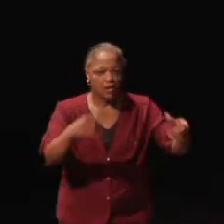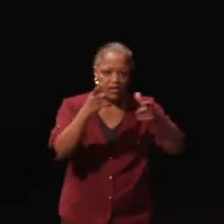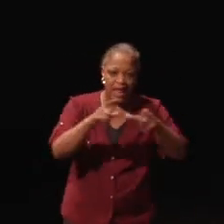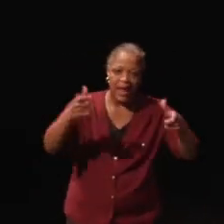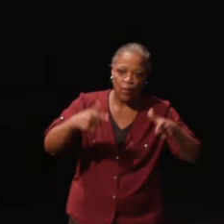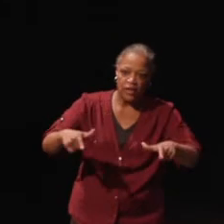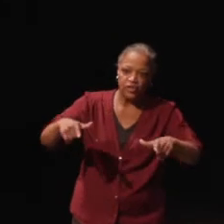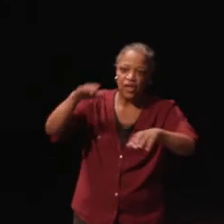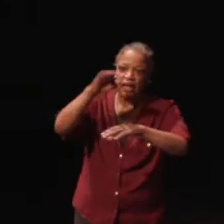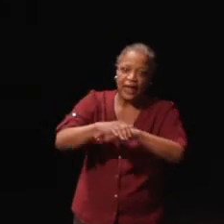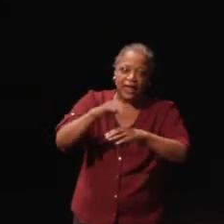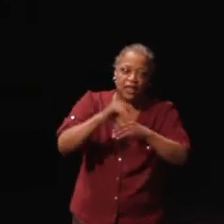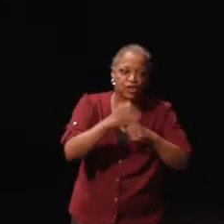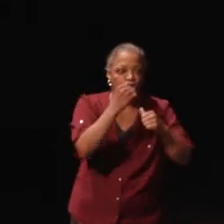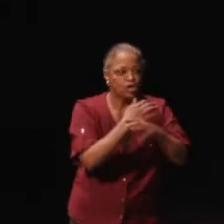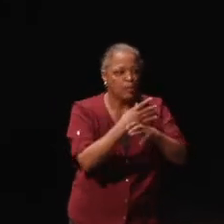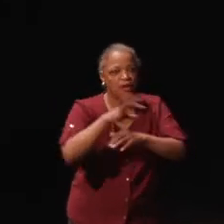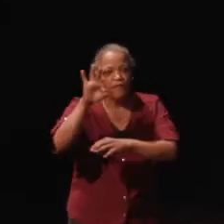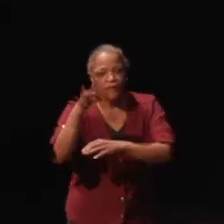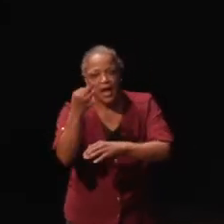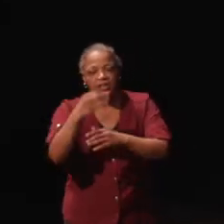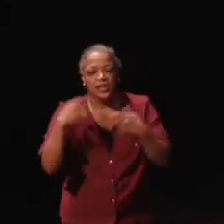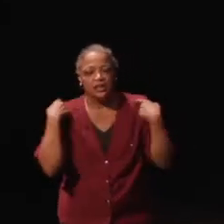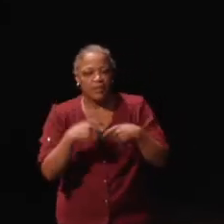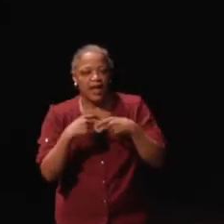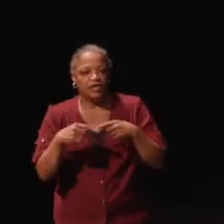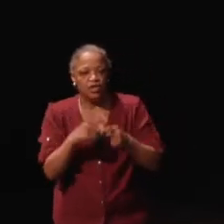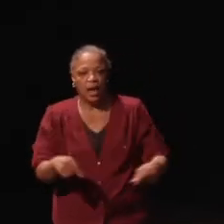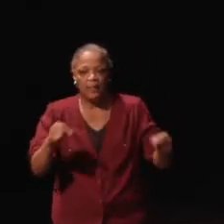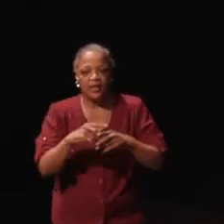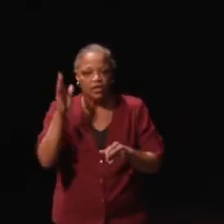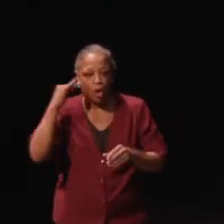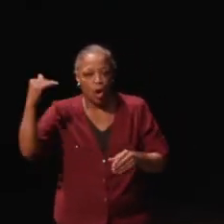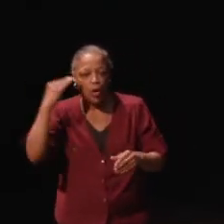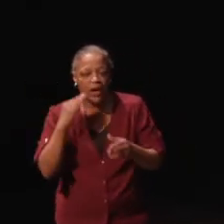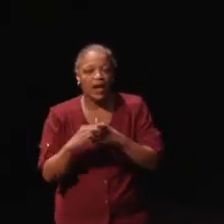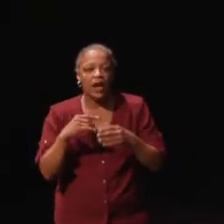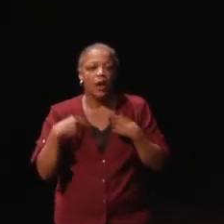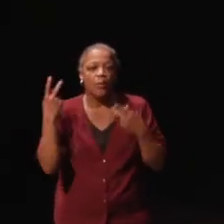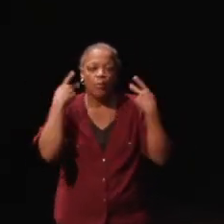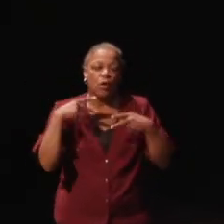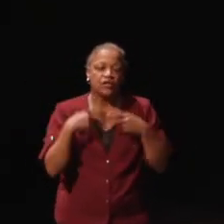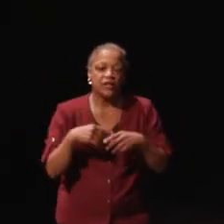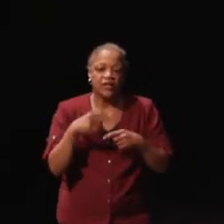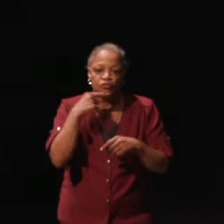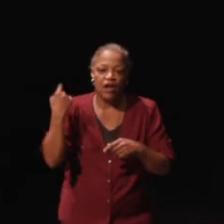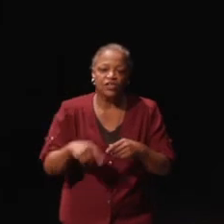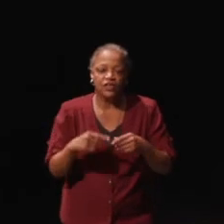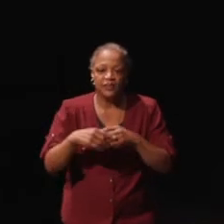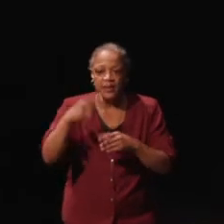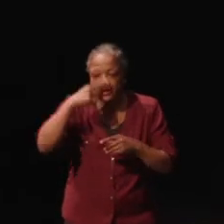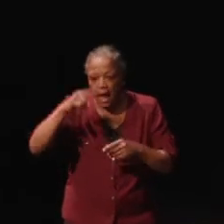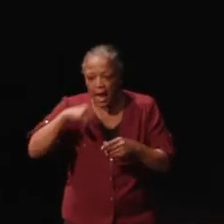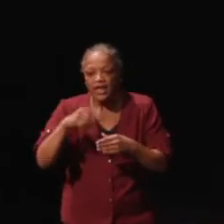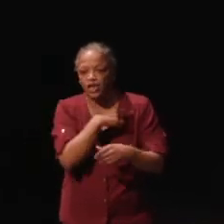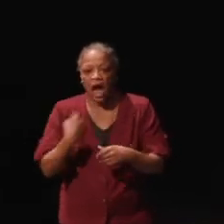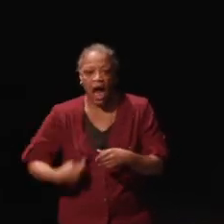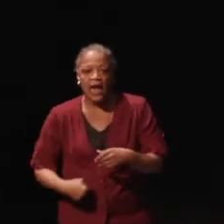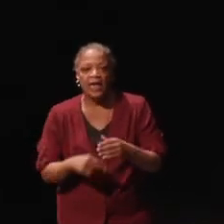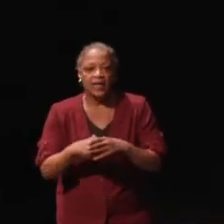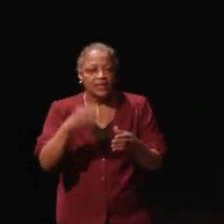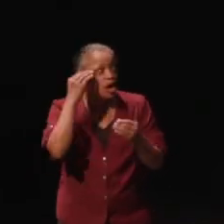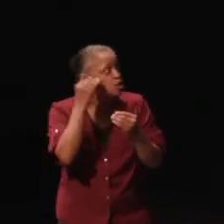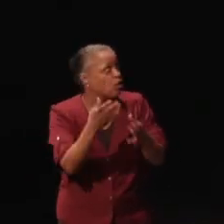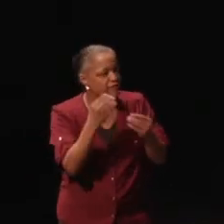Language: English, German, French, Spanish, Japanese, Korean, Portuguese, Russian, Italian, Vietnamese, Thai, Chinese.